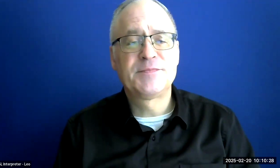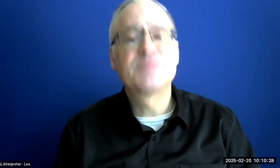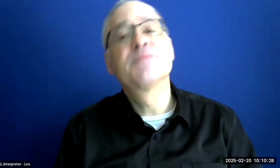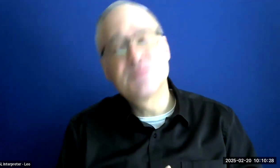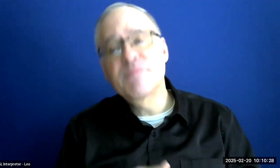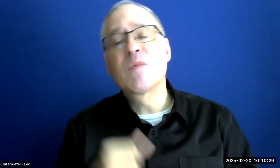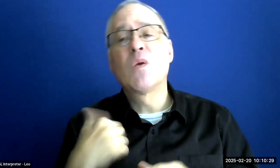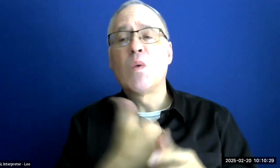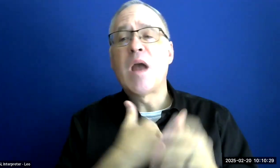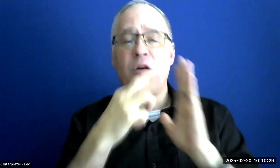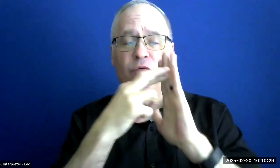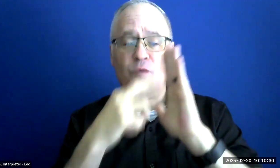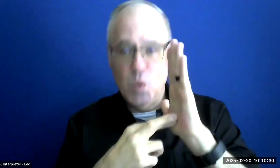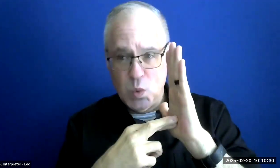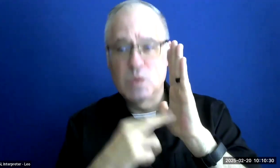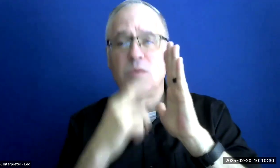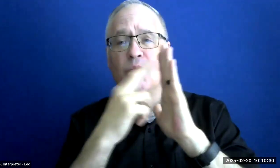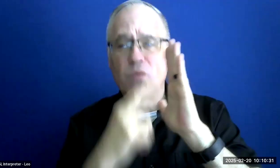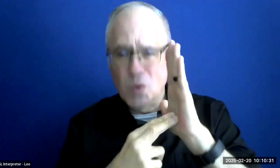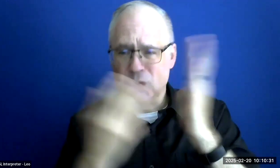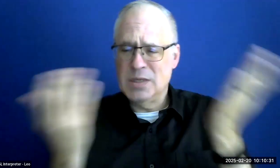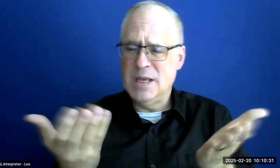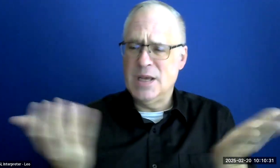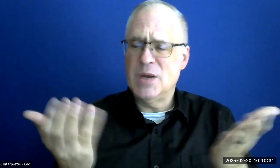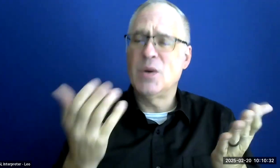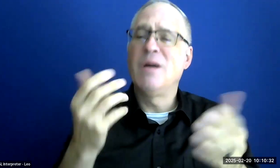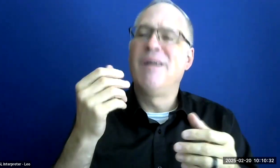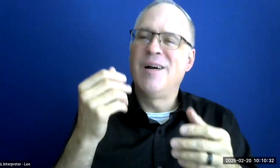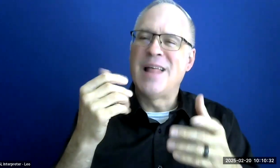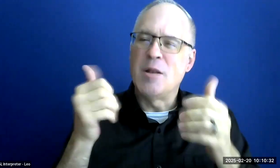to rules developed in the United States that reflect American